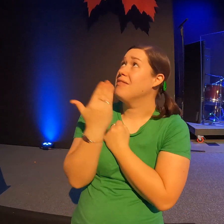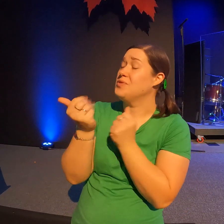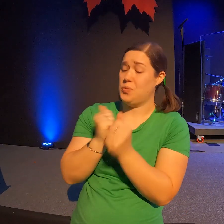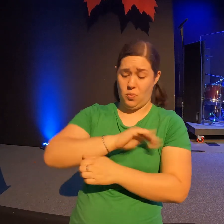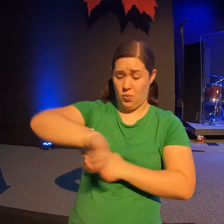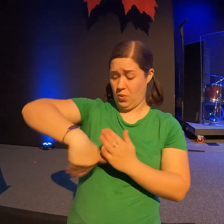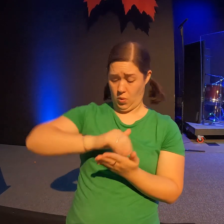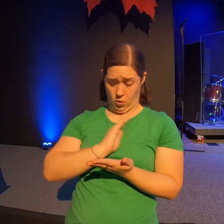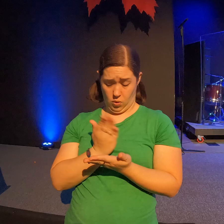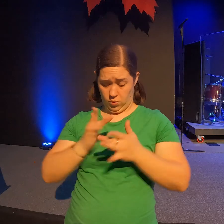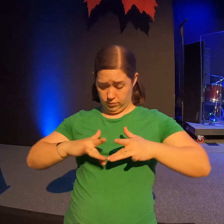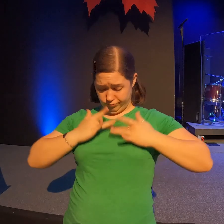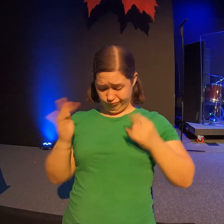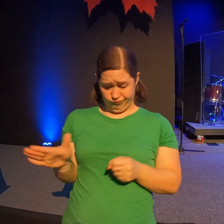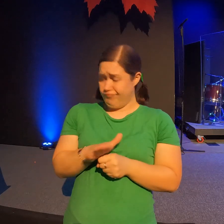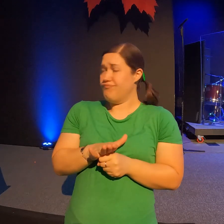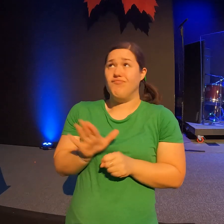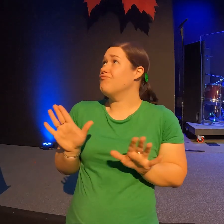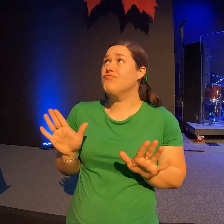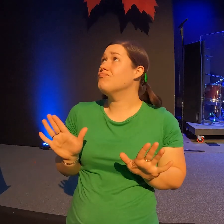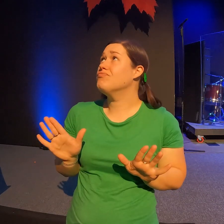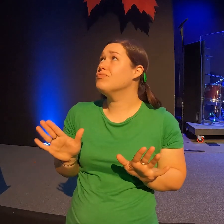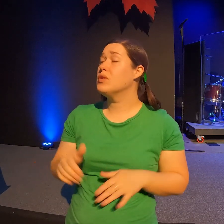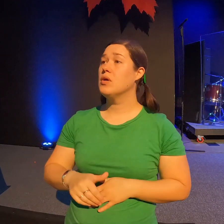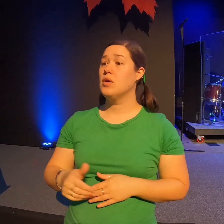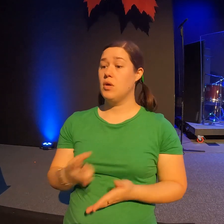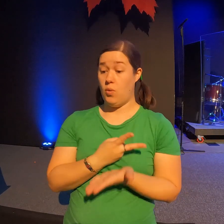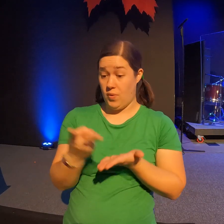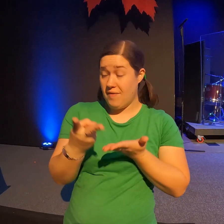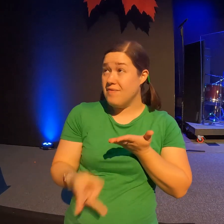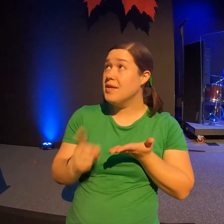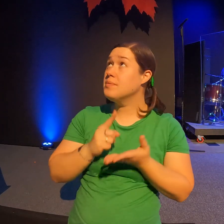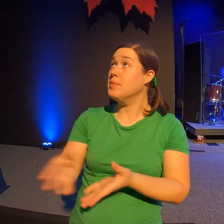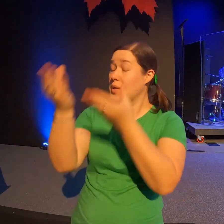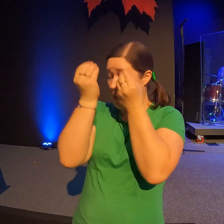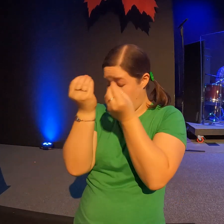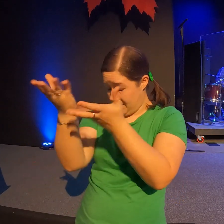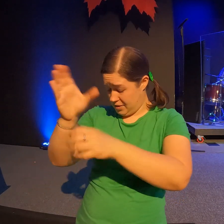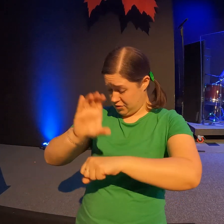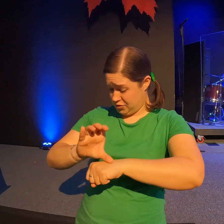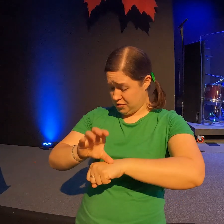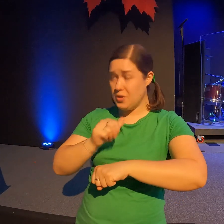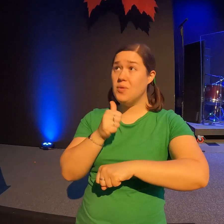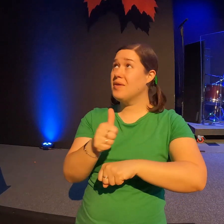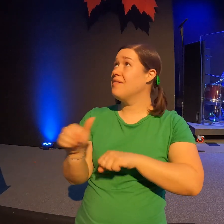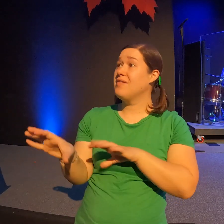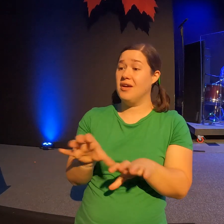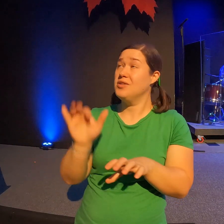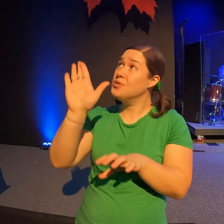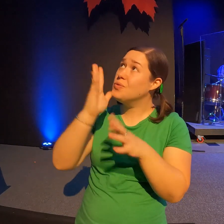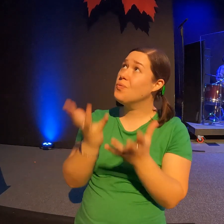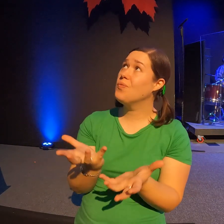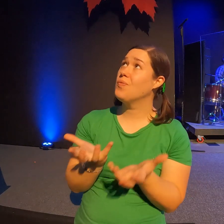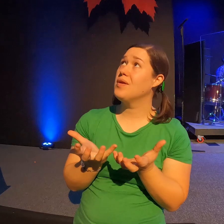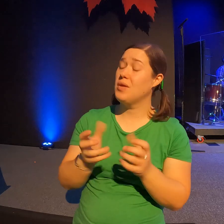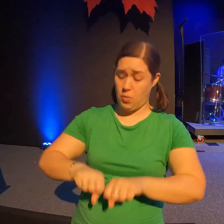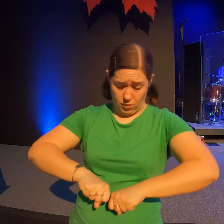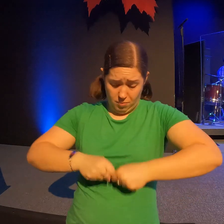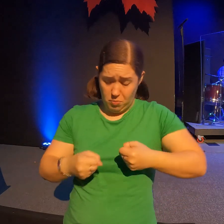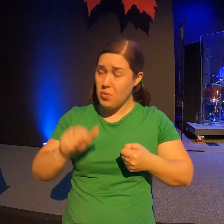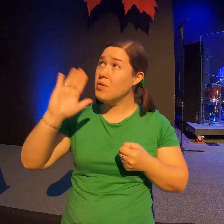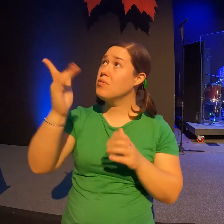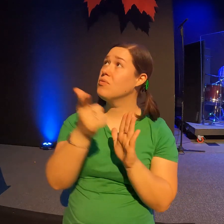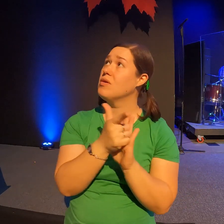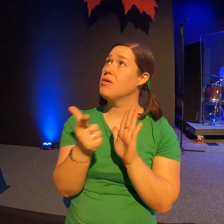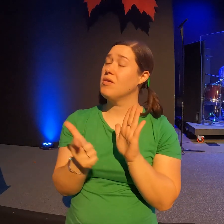our whole heart. We have failed to be an obedient church. We have not done your will. We have broken